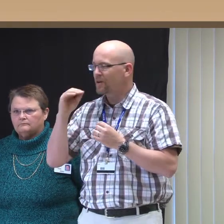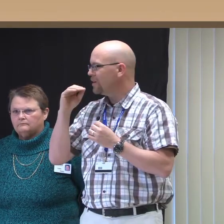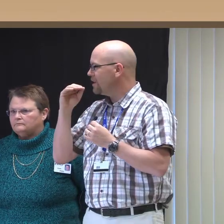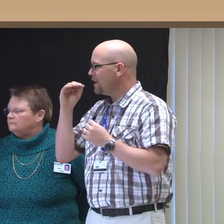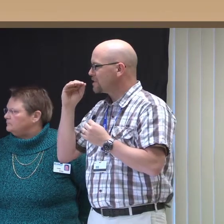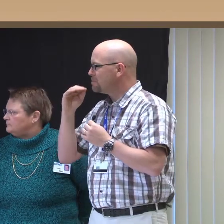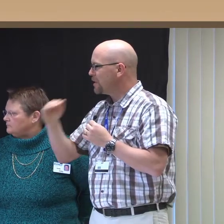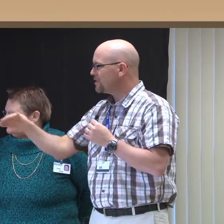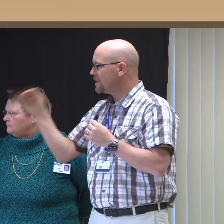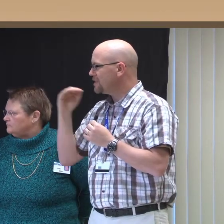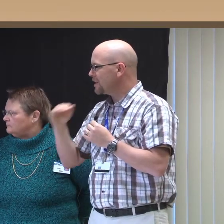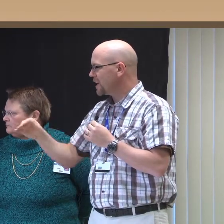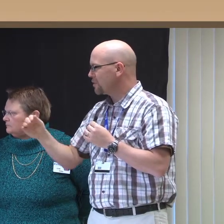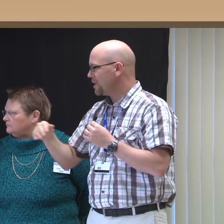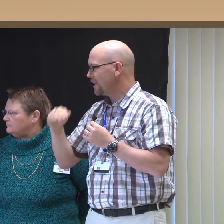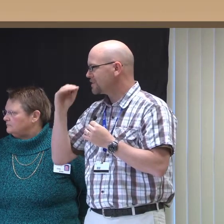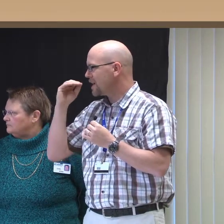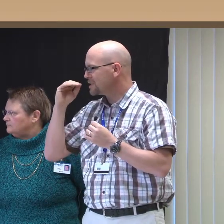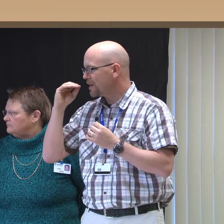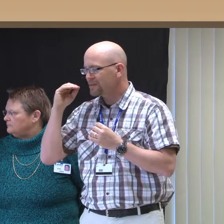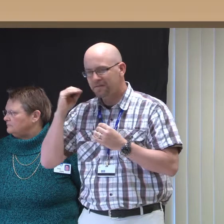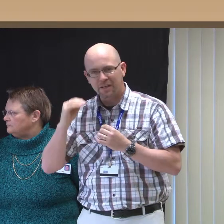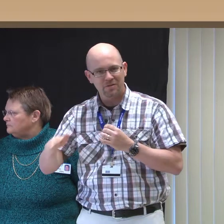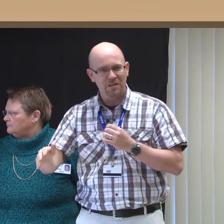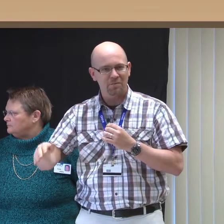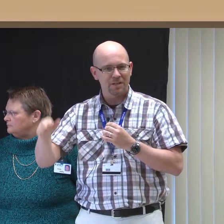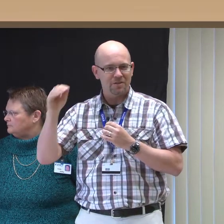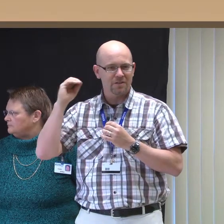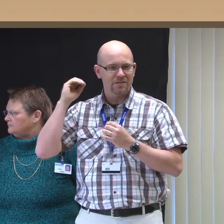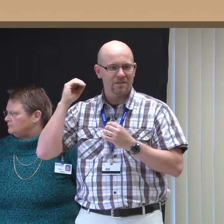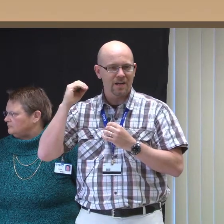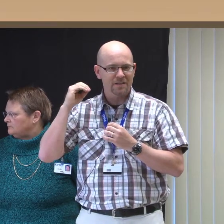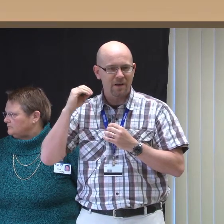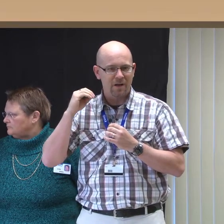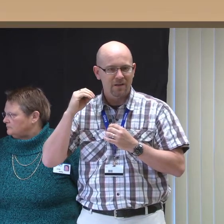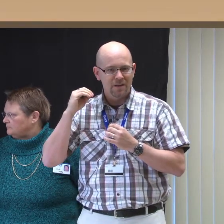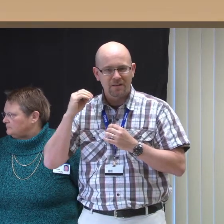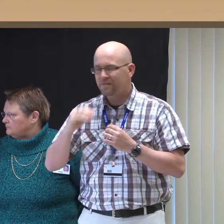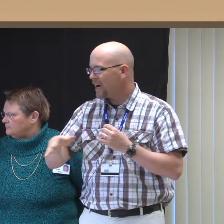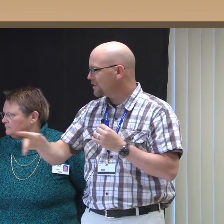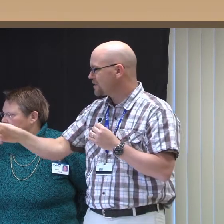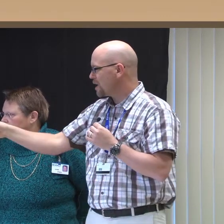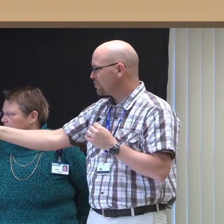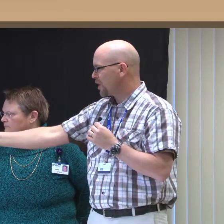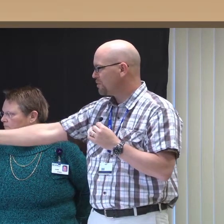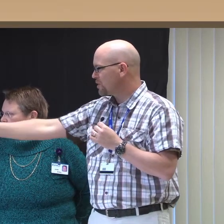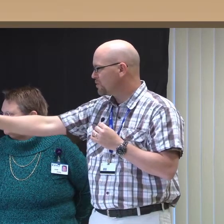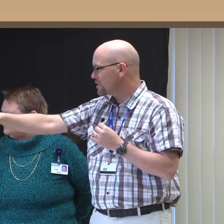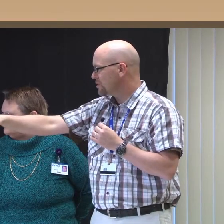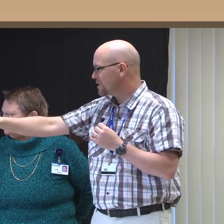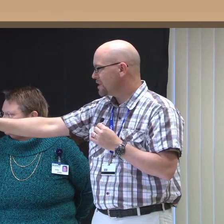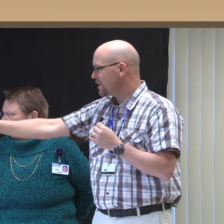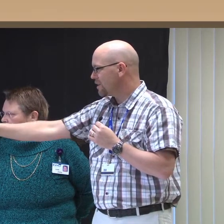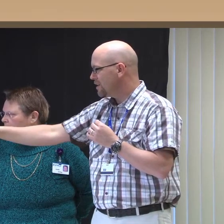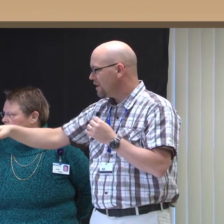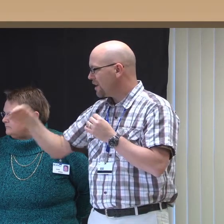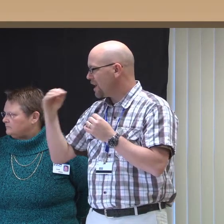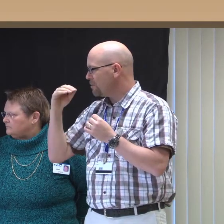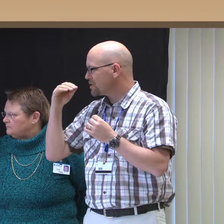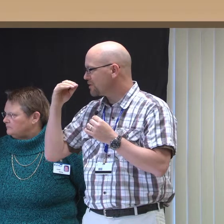So it's built into the care plan. It talks about the finger stick blood sugars. It talks about the vital sign parameters, which you see here, um, which